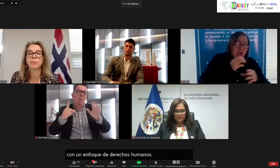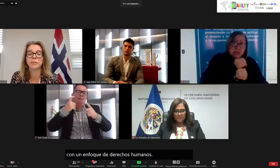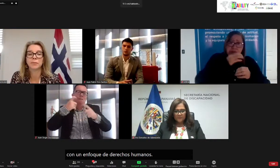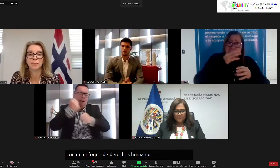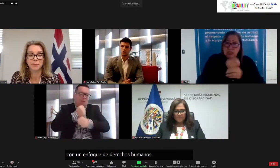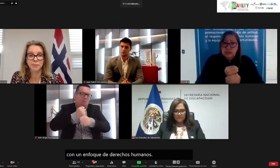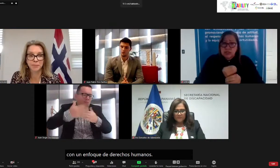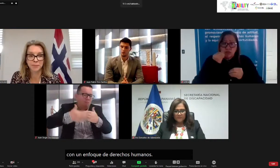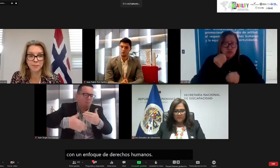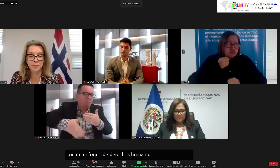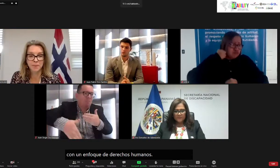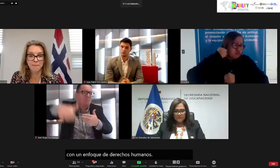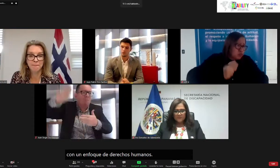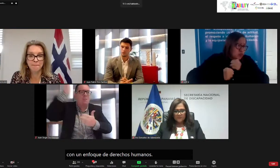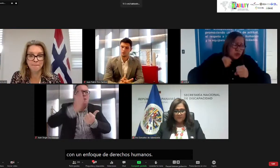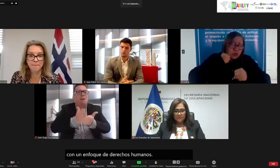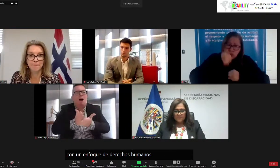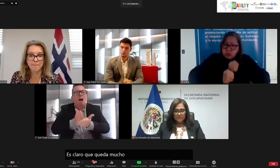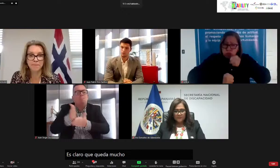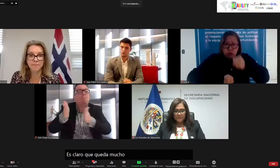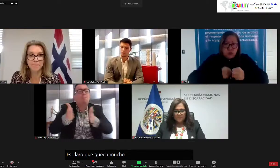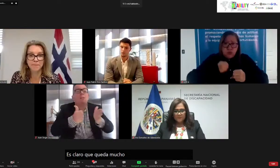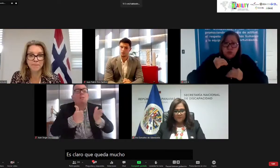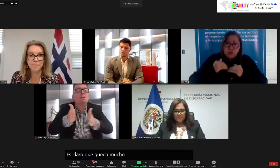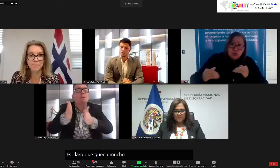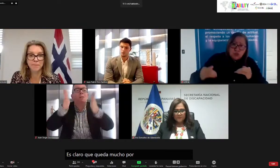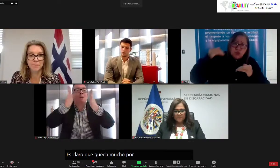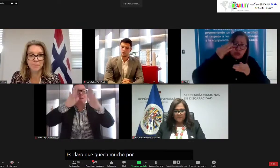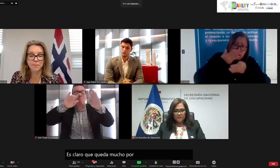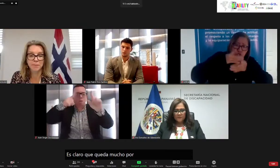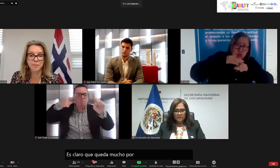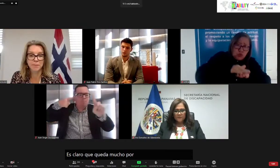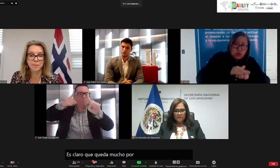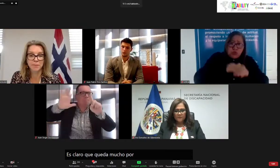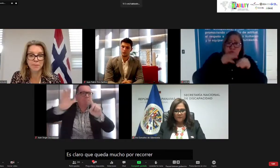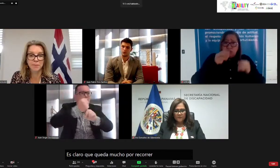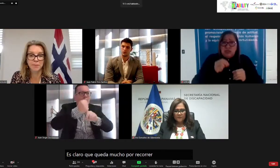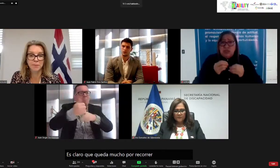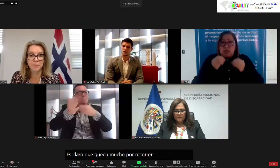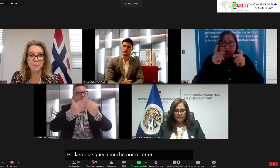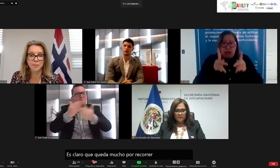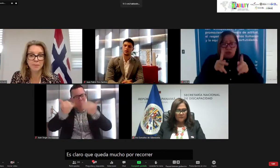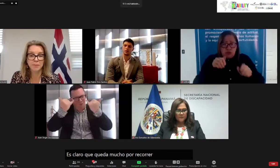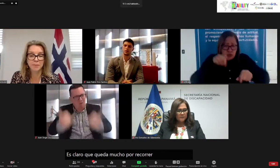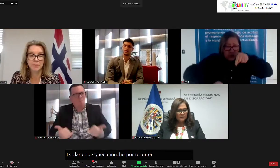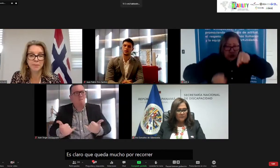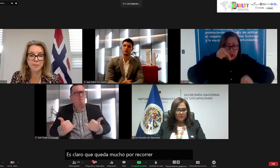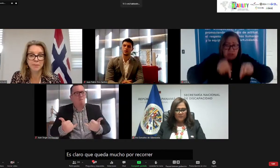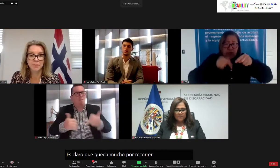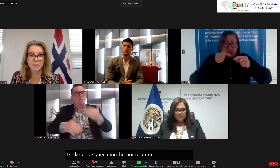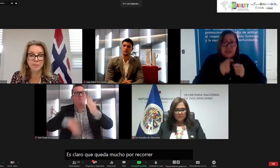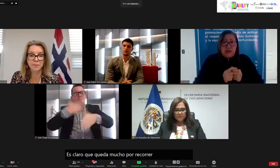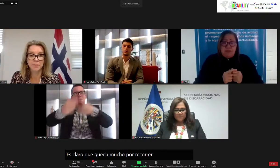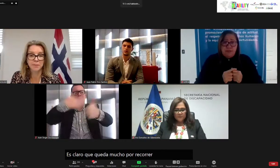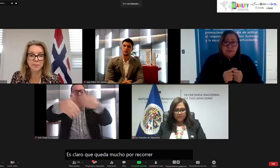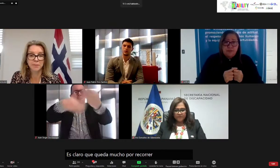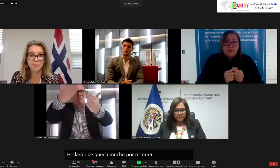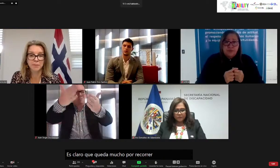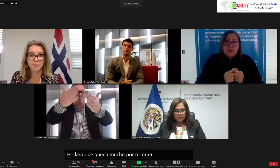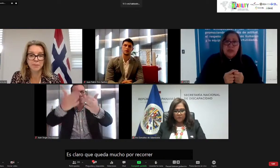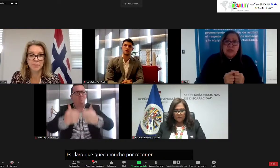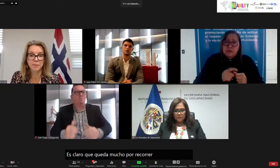a whole lot to do and a long way to walk to overcome